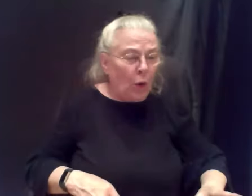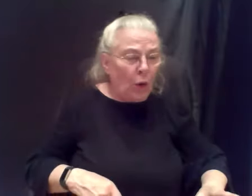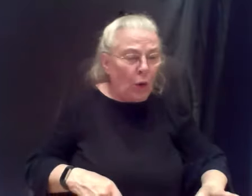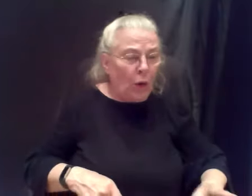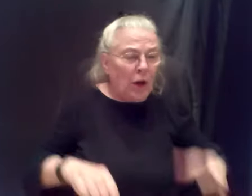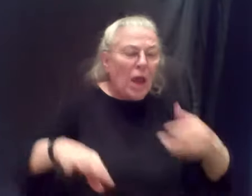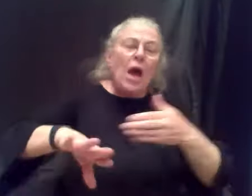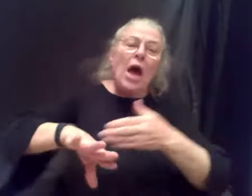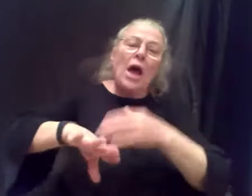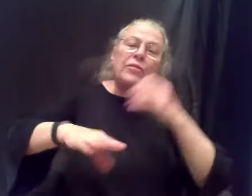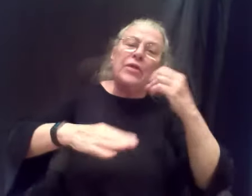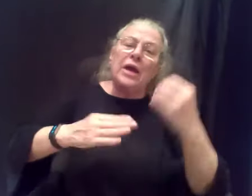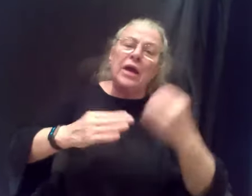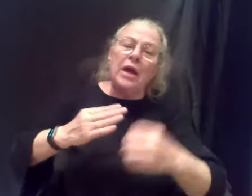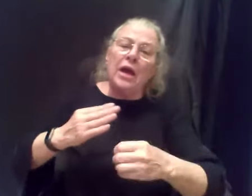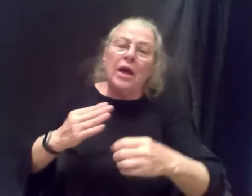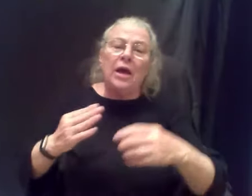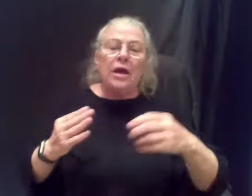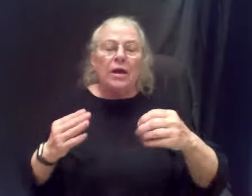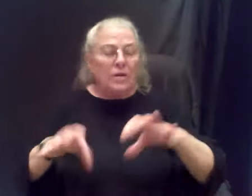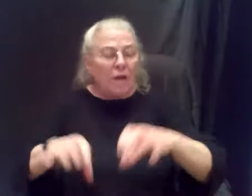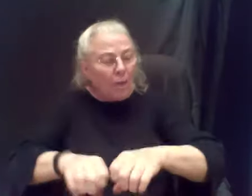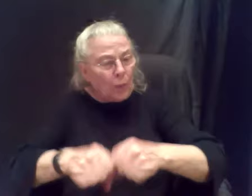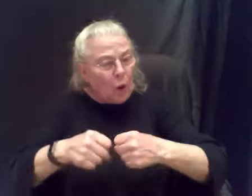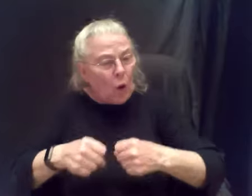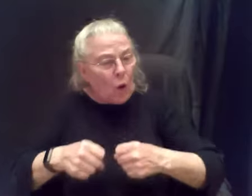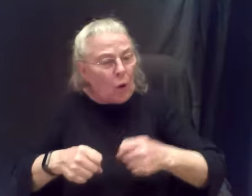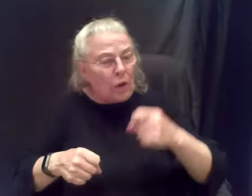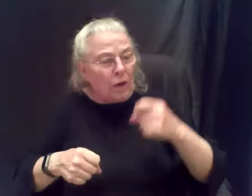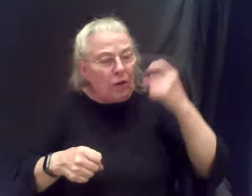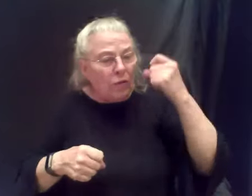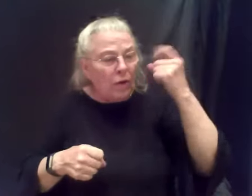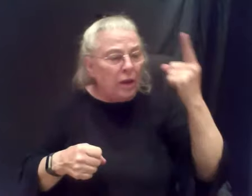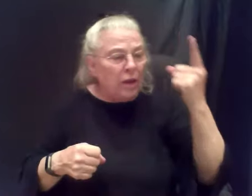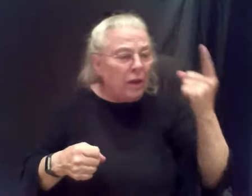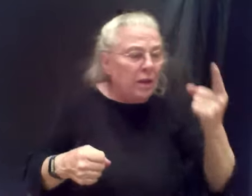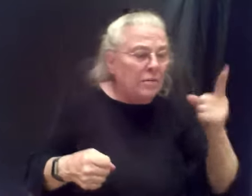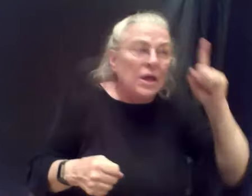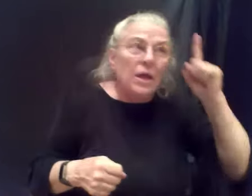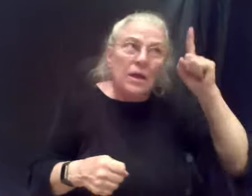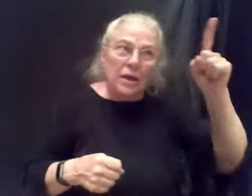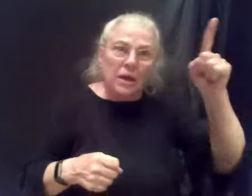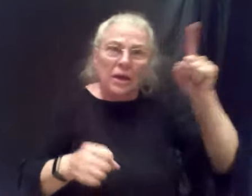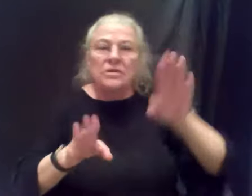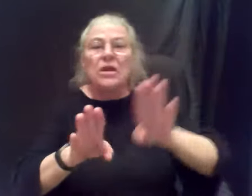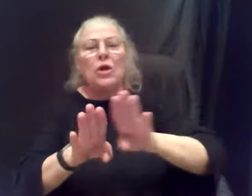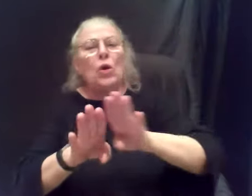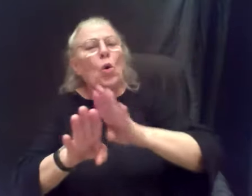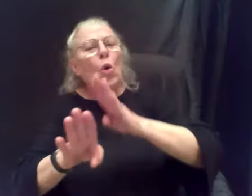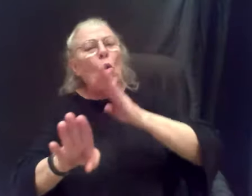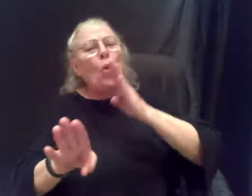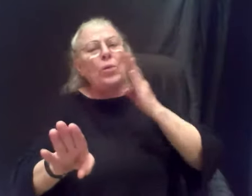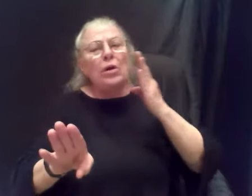Lord. At the end of broken dreams, He's the